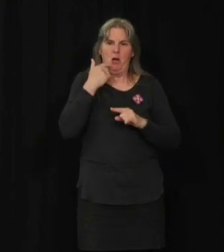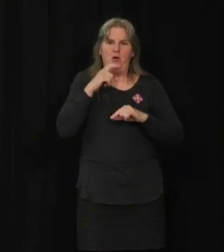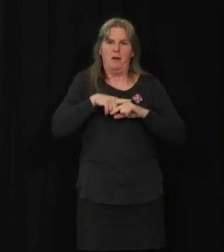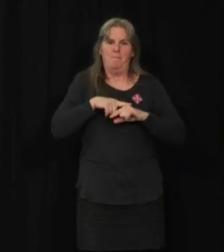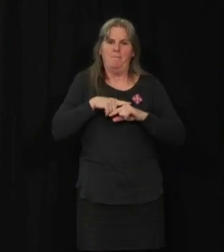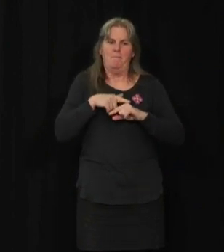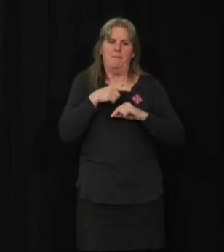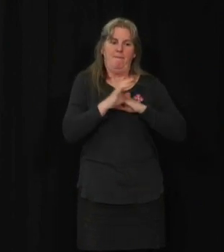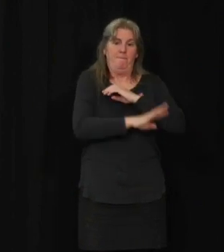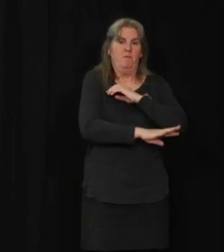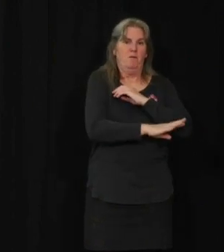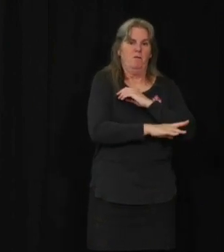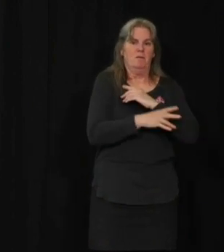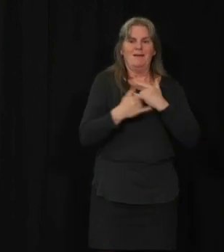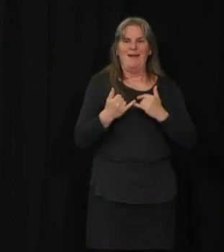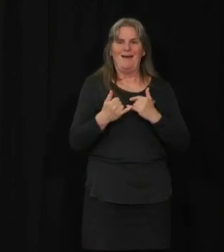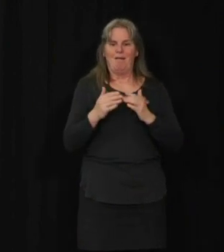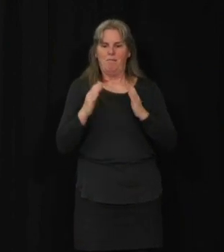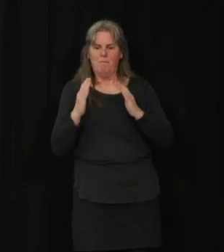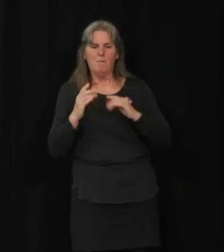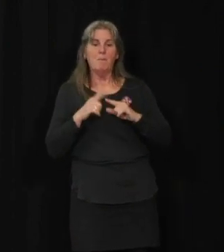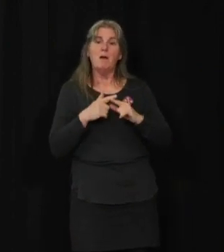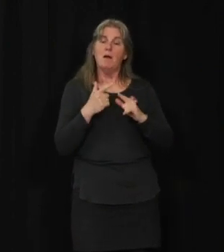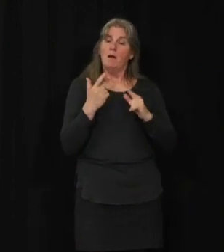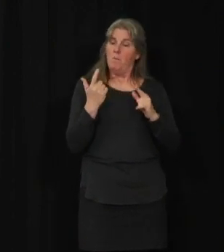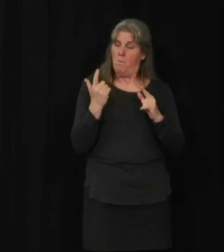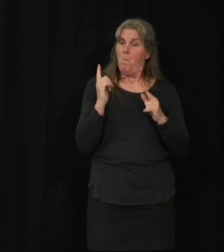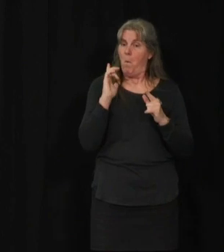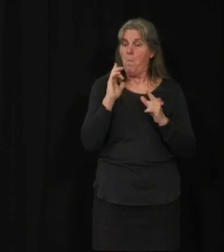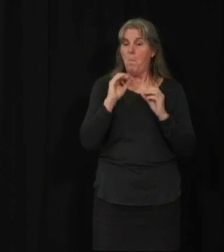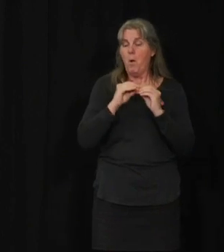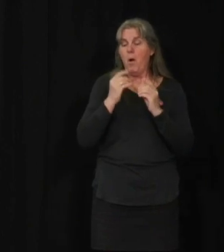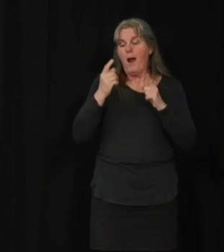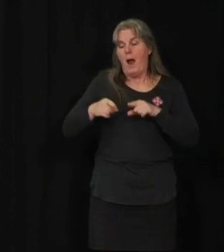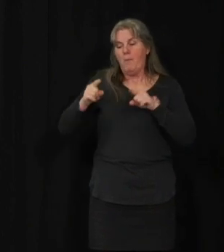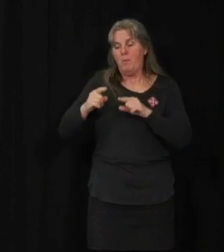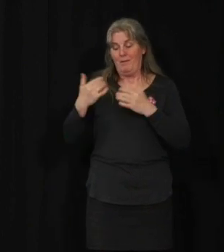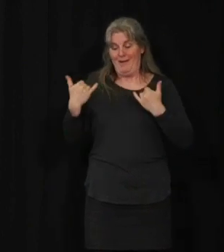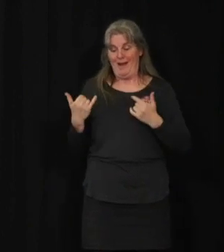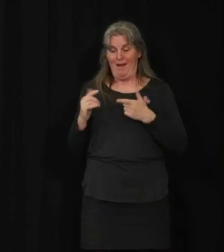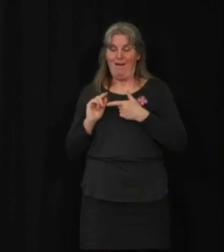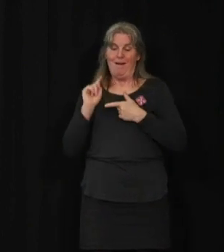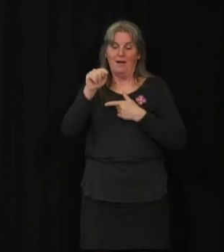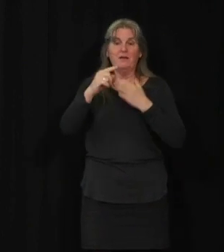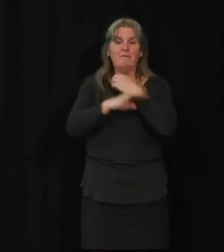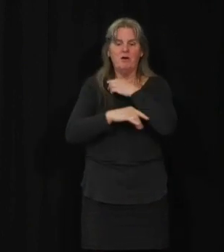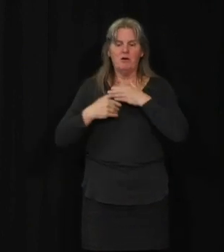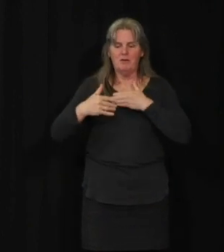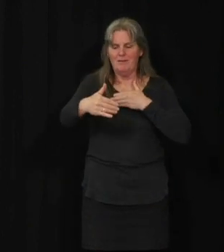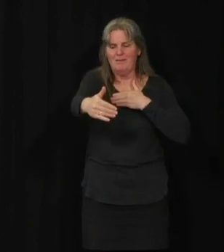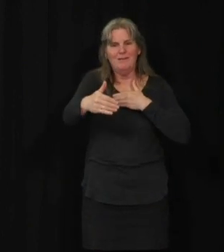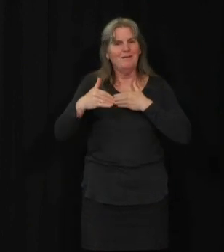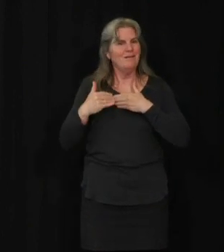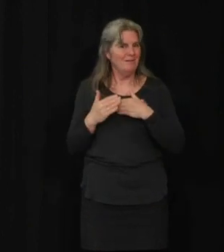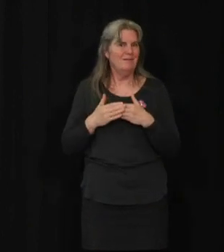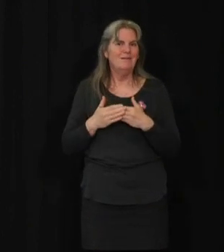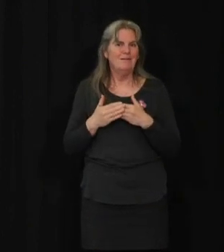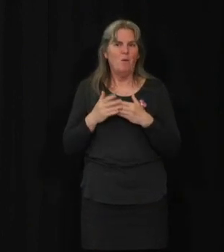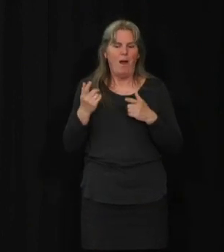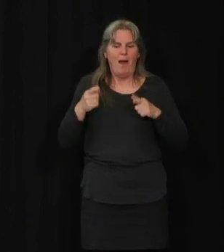to have that conversation because more details will come. As we've been talking about this all day, we're not through this